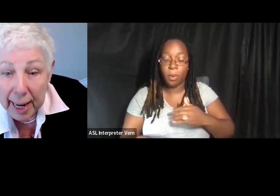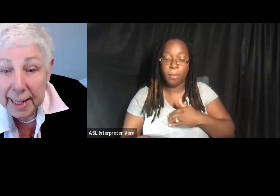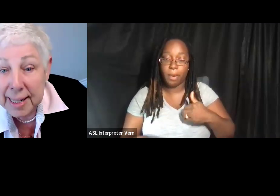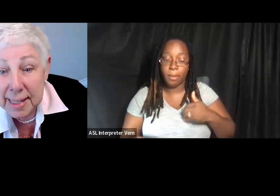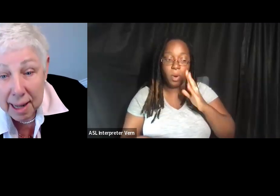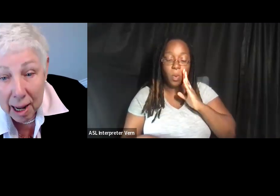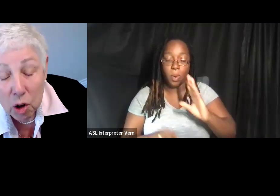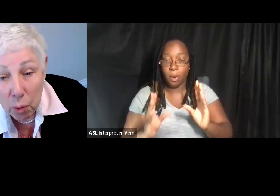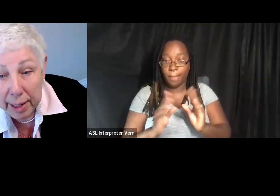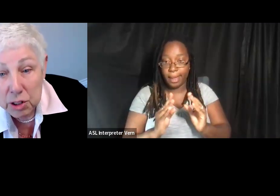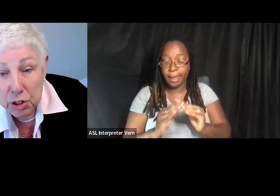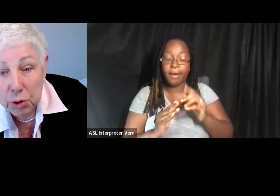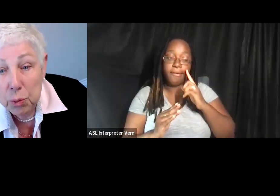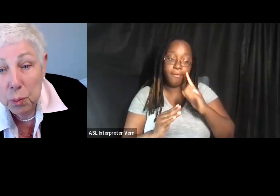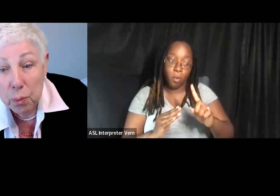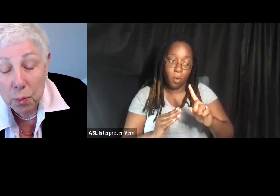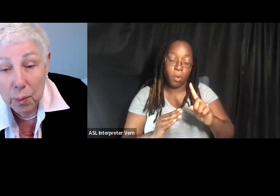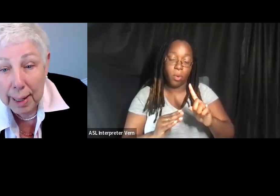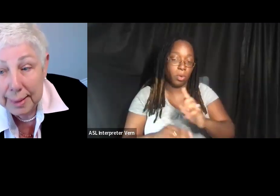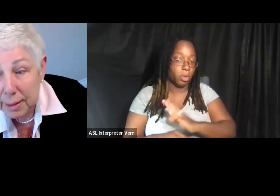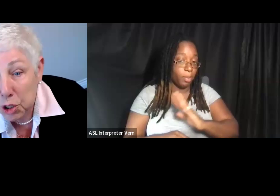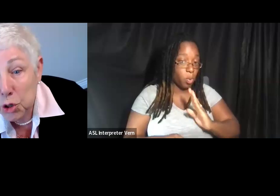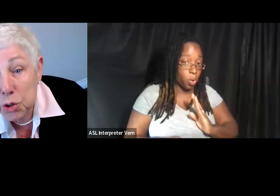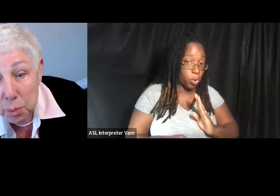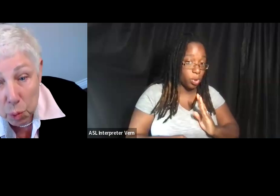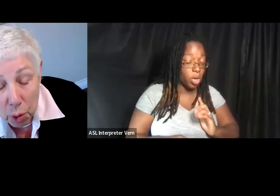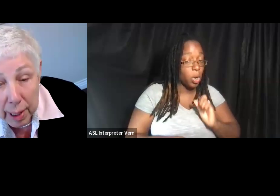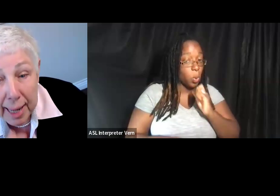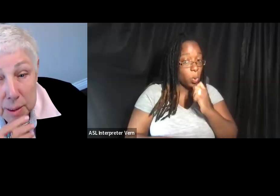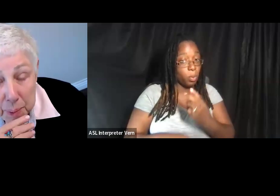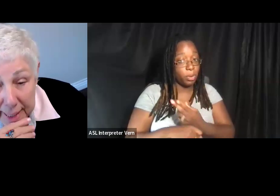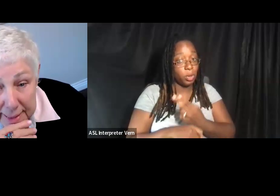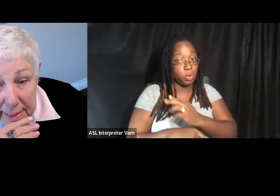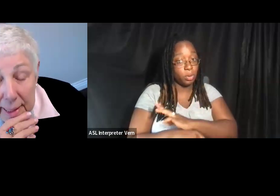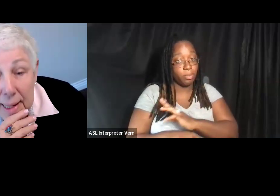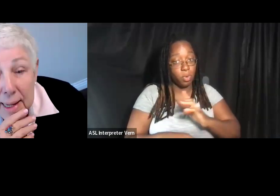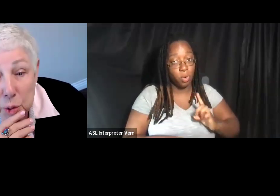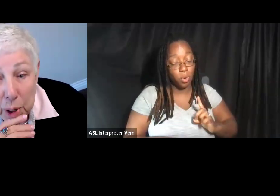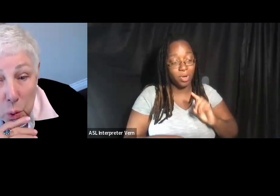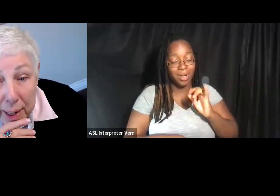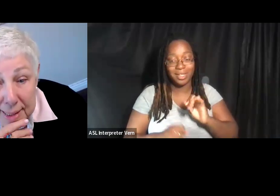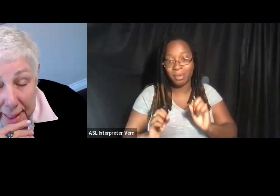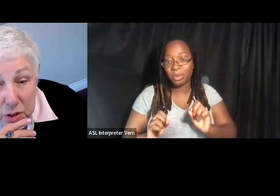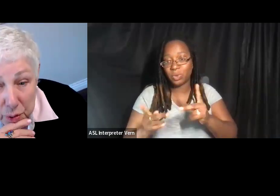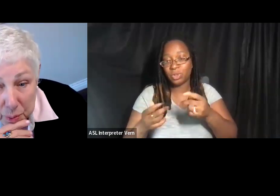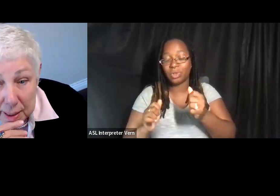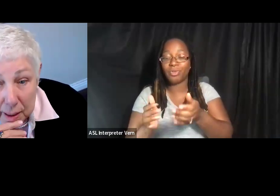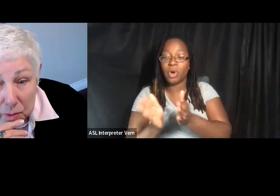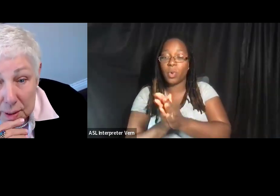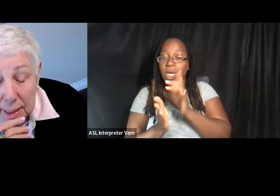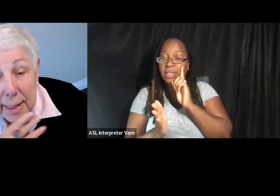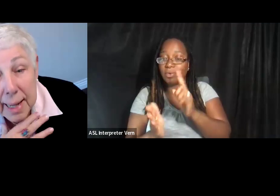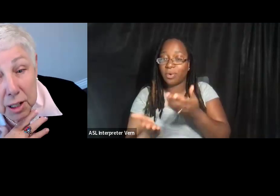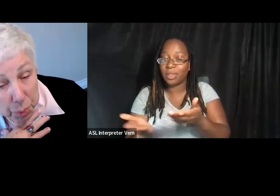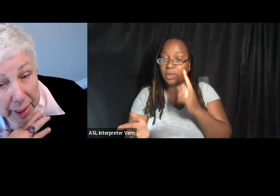board and is not going to use the board as a place to request things for